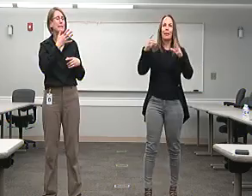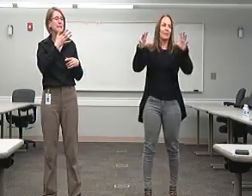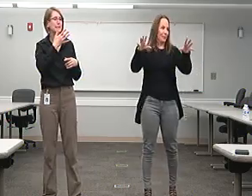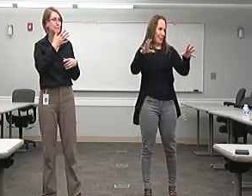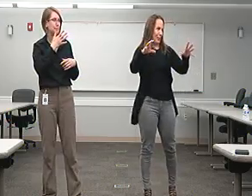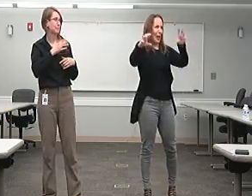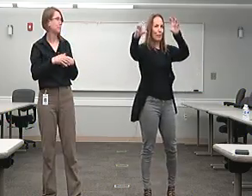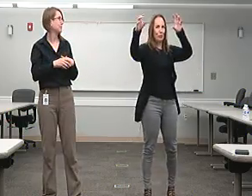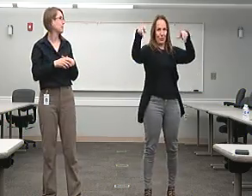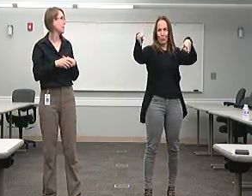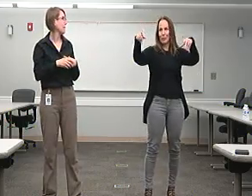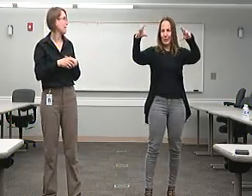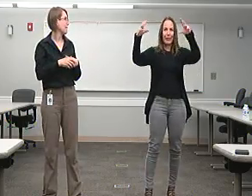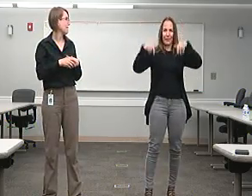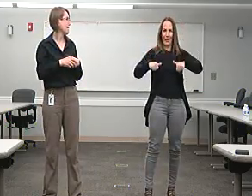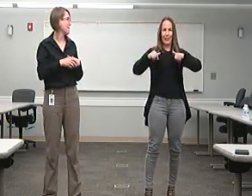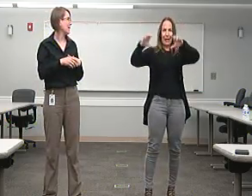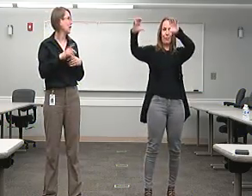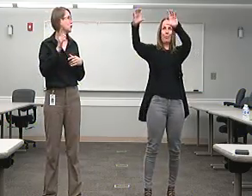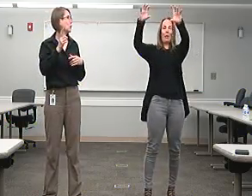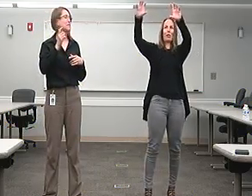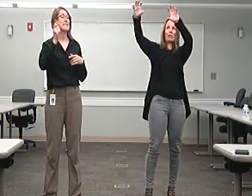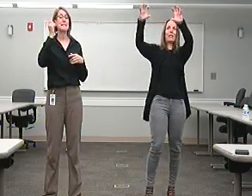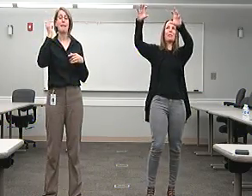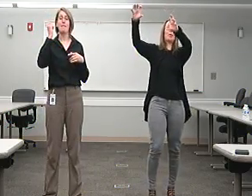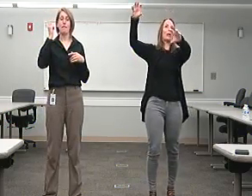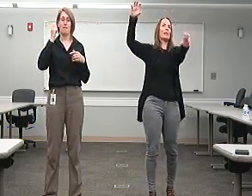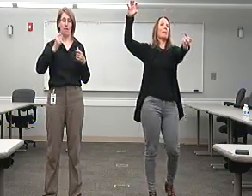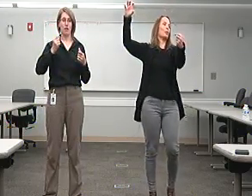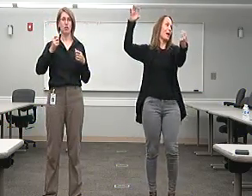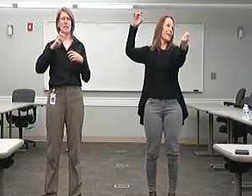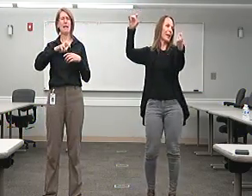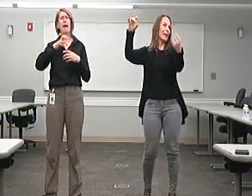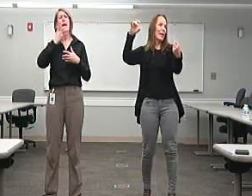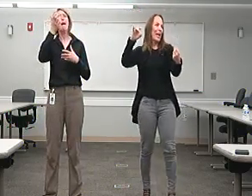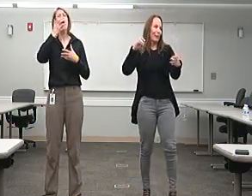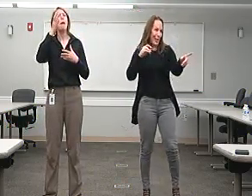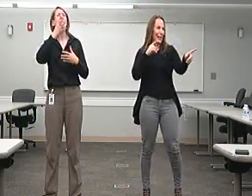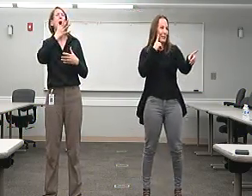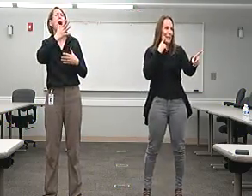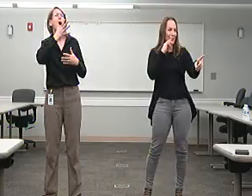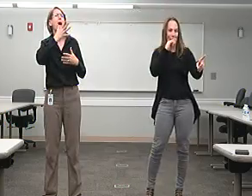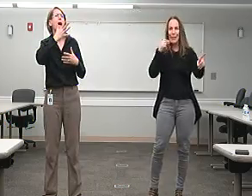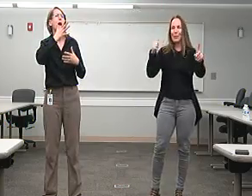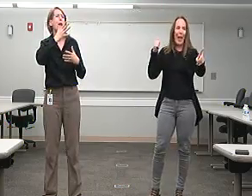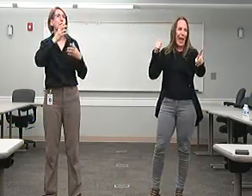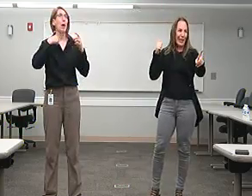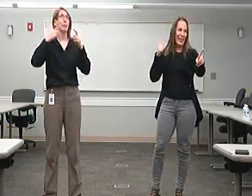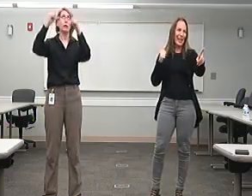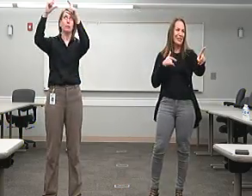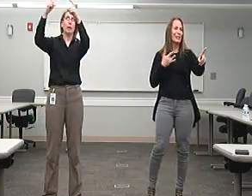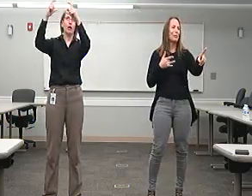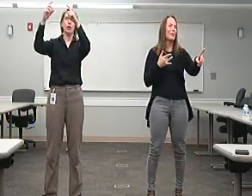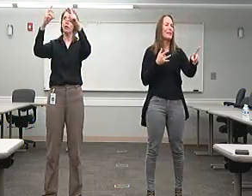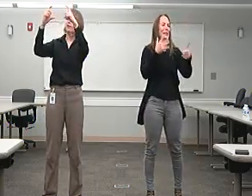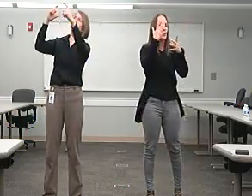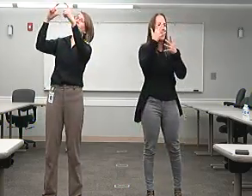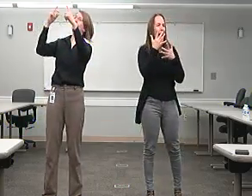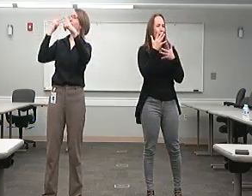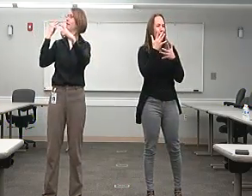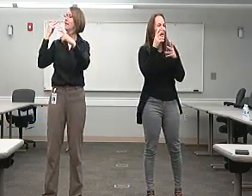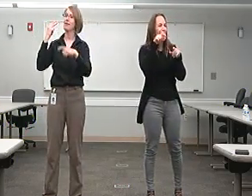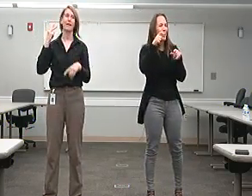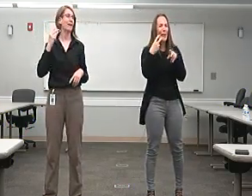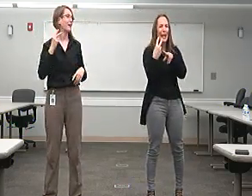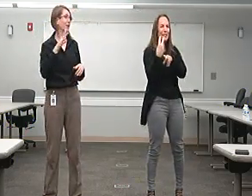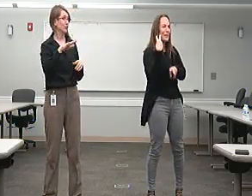And you live this, and I'm adjusting the mirror because I'm driving, right? Deaf kid in the back. And did you feel so sad when they had to